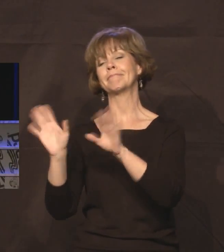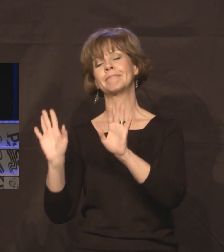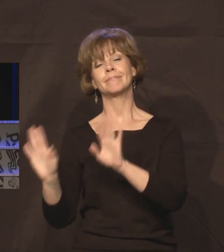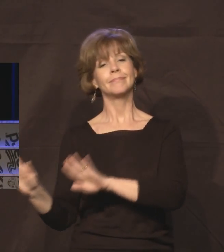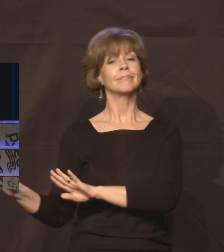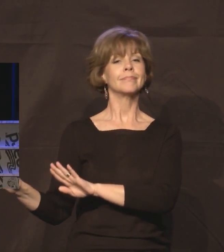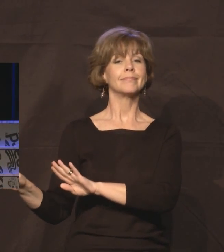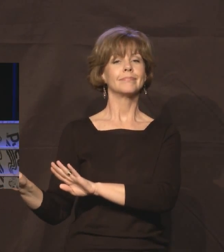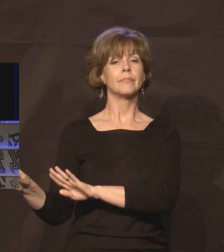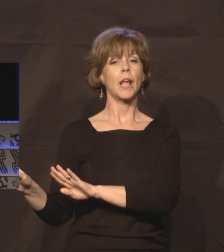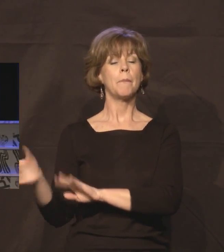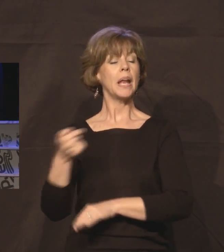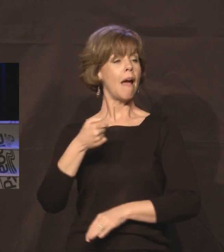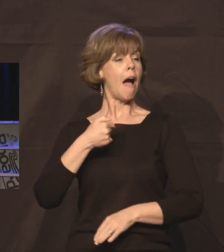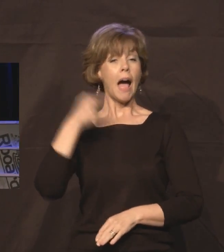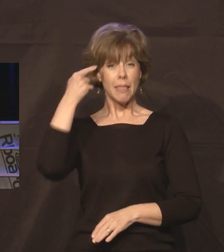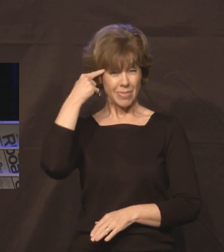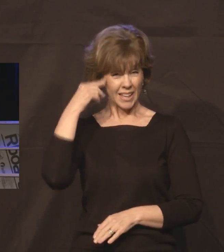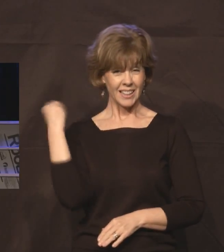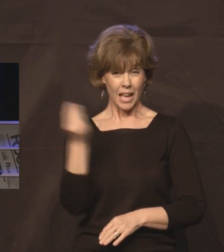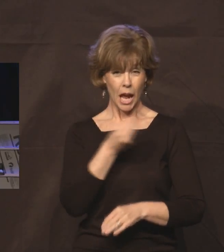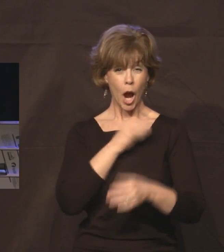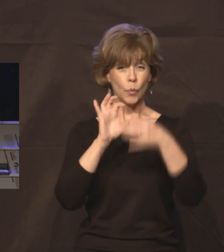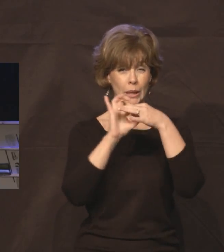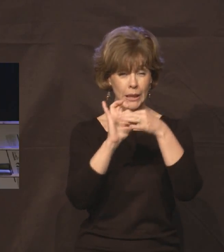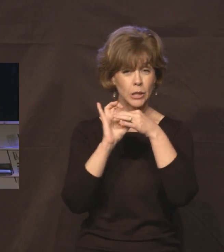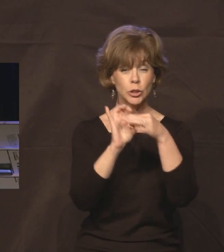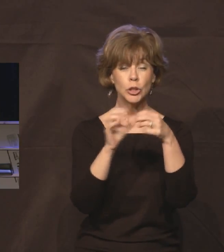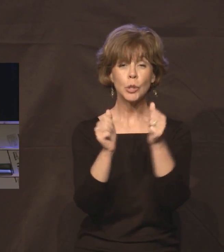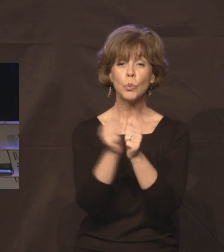See, I think our relationship with God will always mean addressing the hard things.